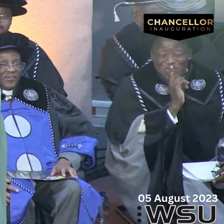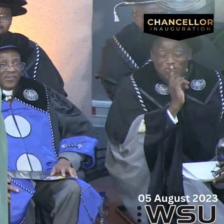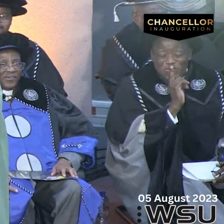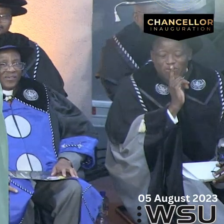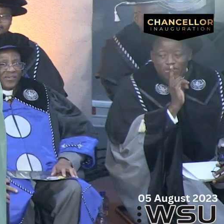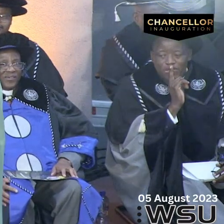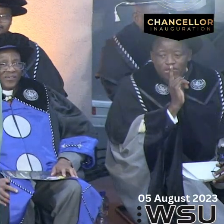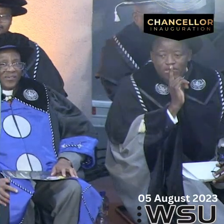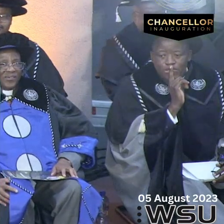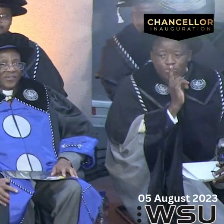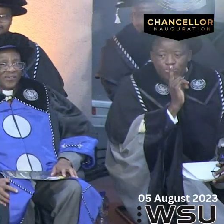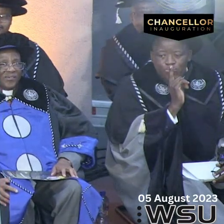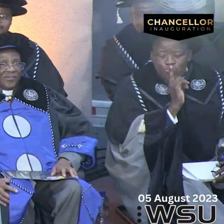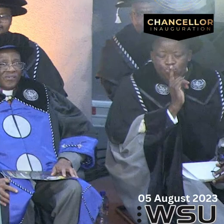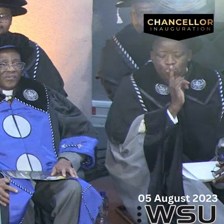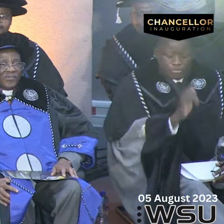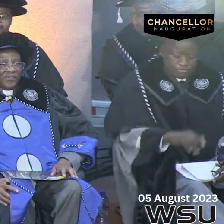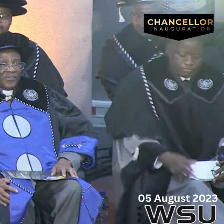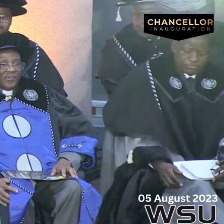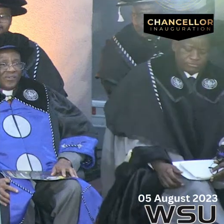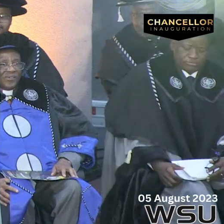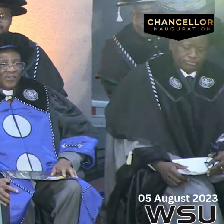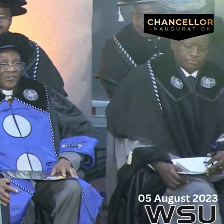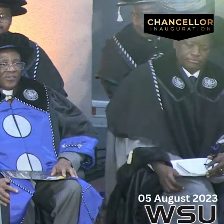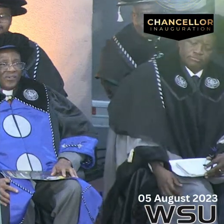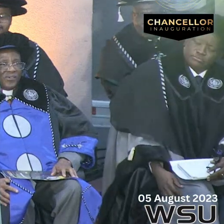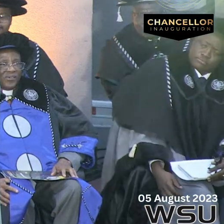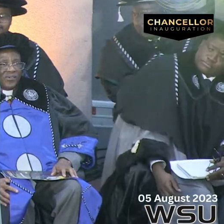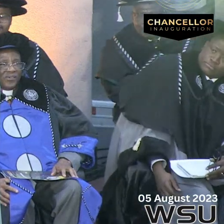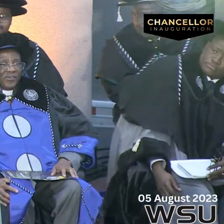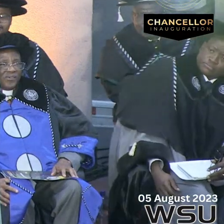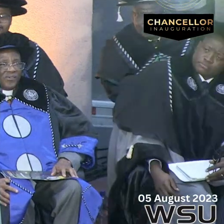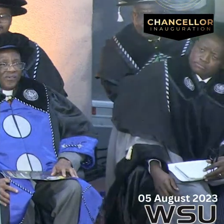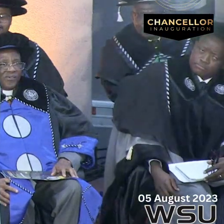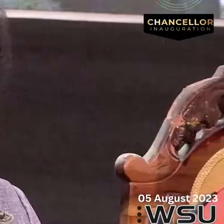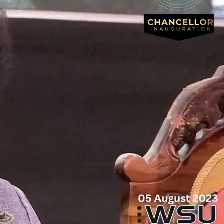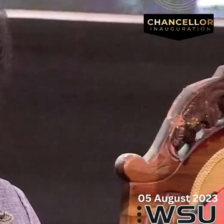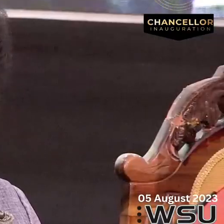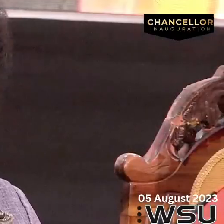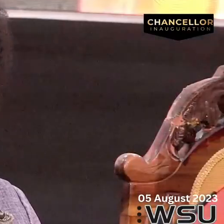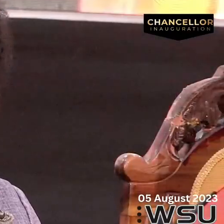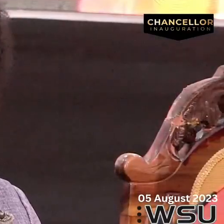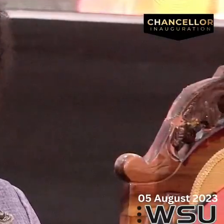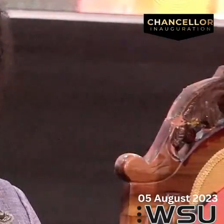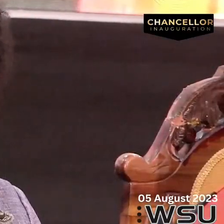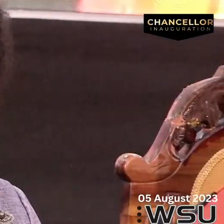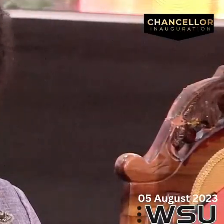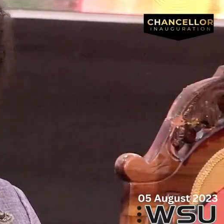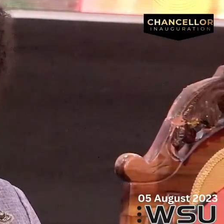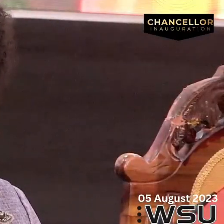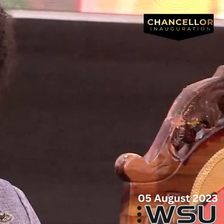Not only are you a product of the region, you are also a product of this university.